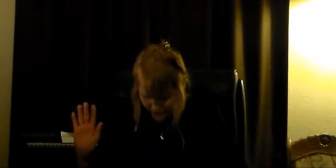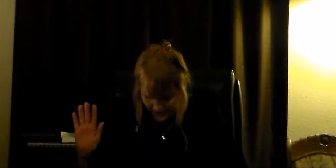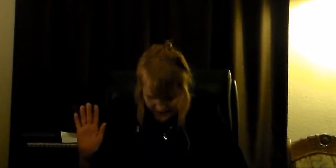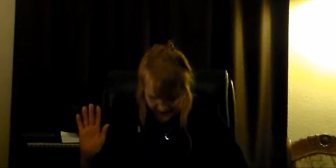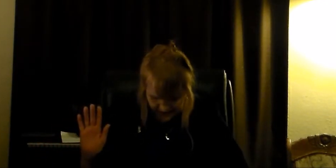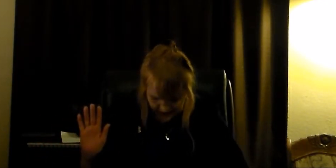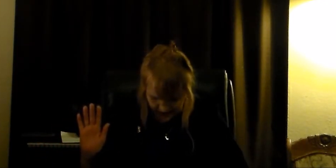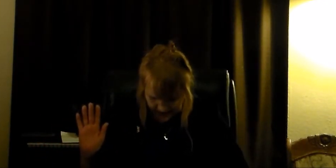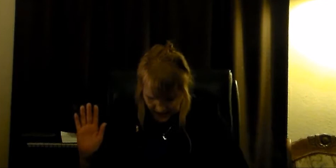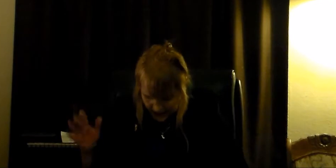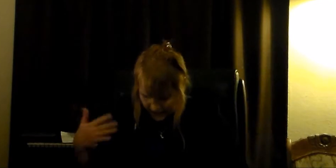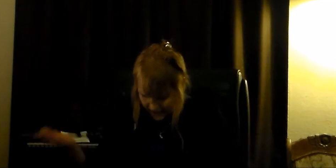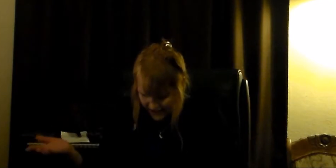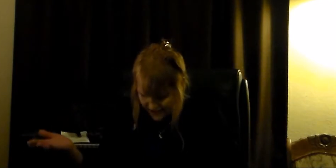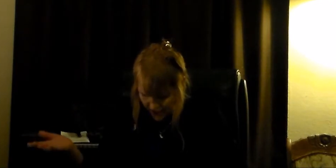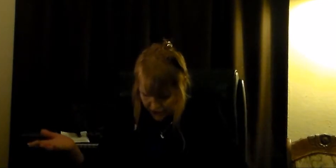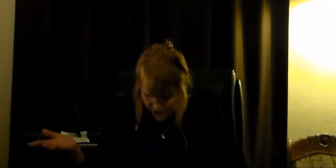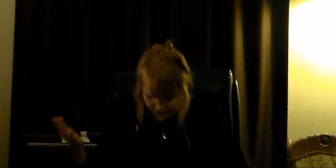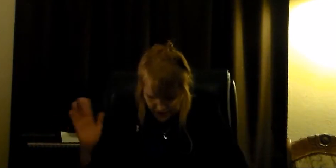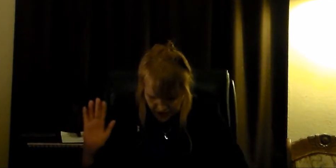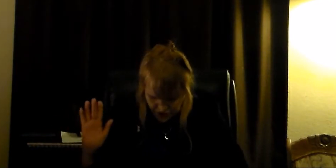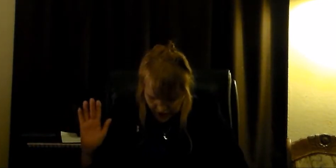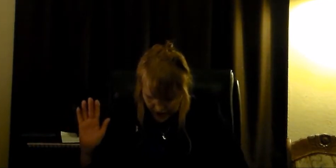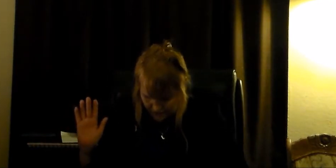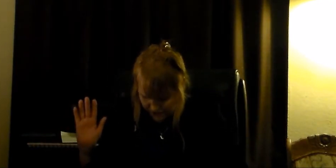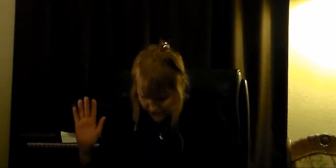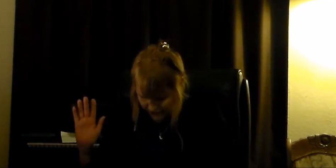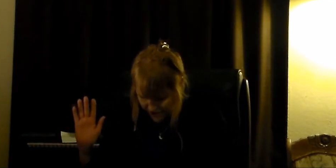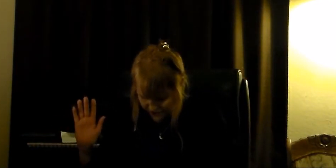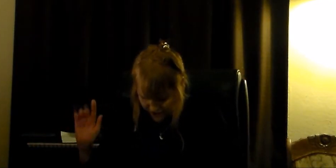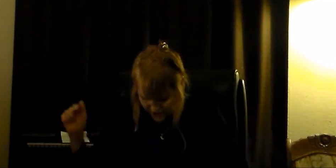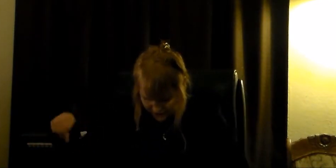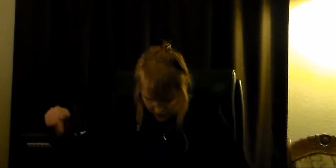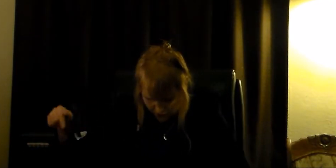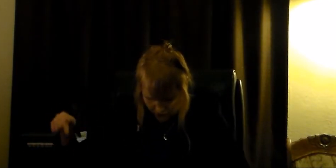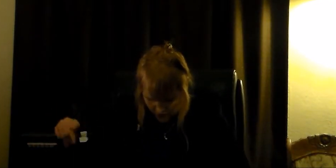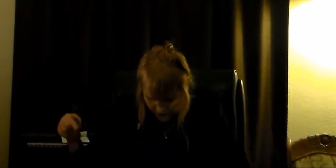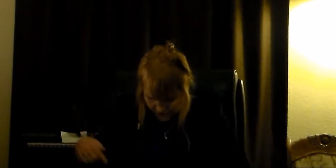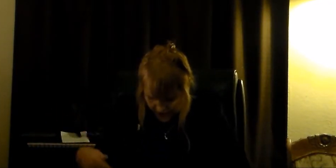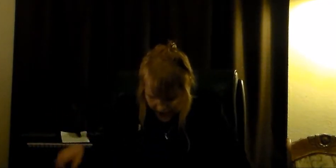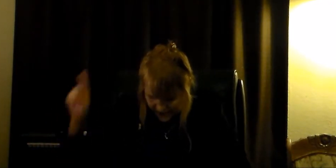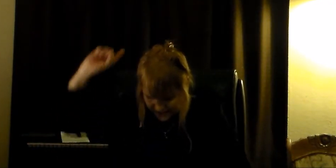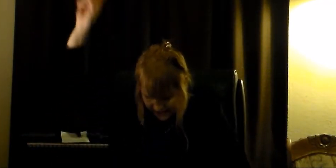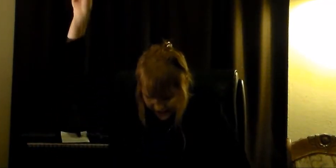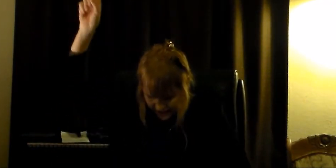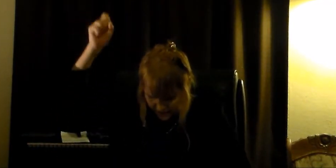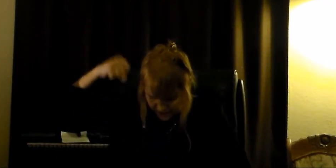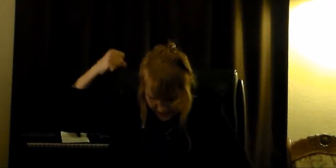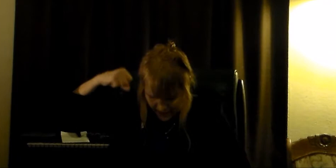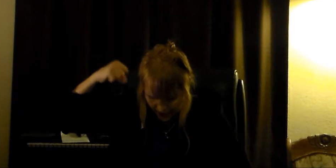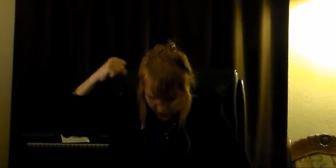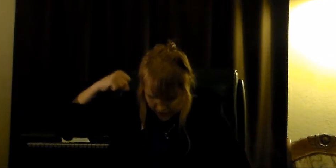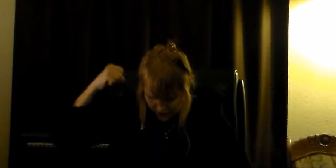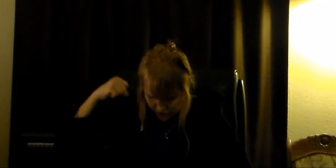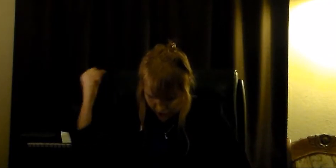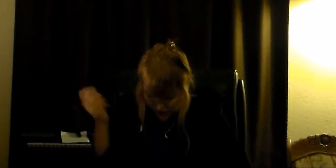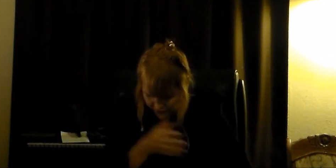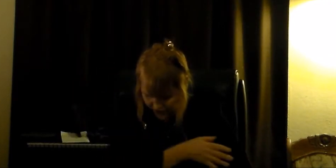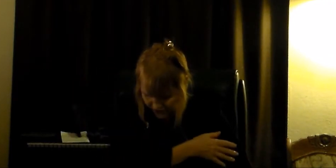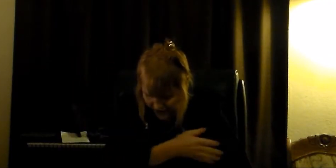trespass against us. Lead us not to temptation, but deliver us from evil. For thine is the kingdom and the power and the glory forever and